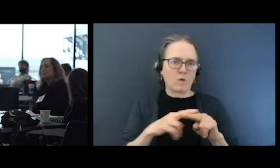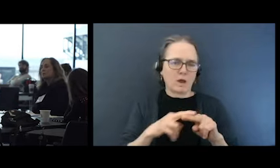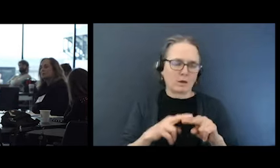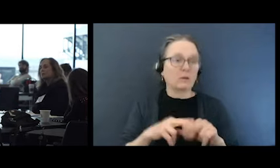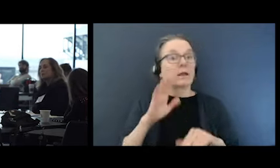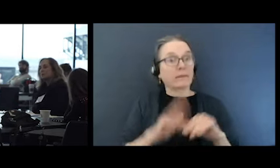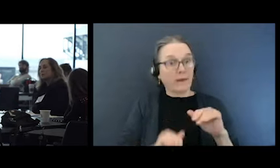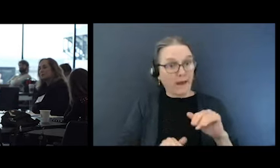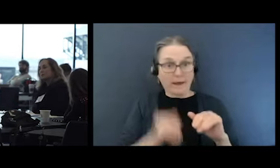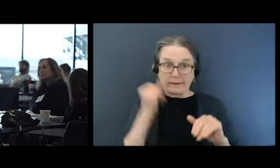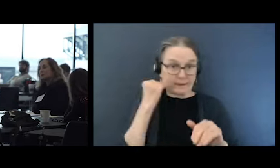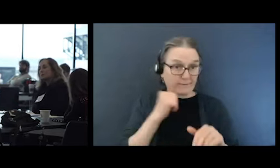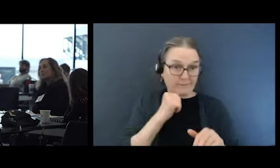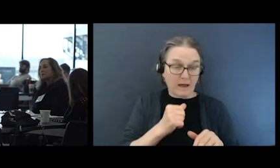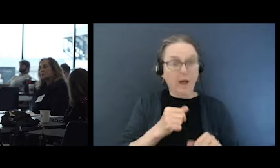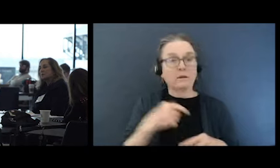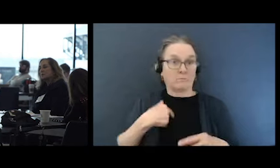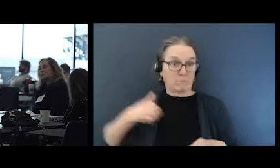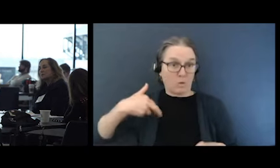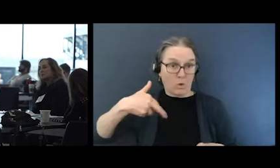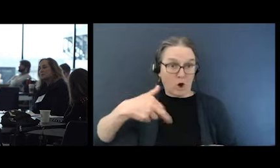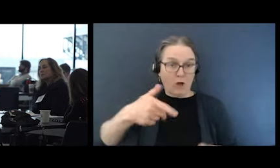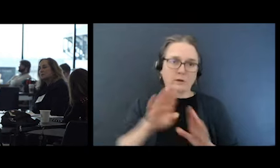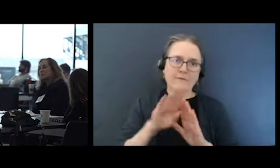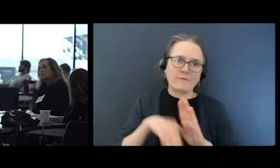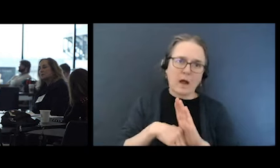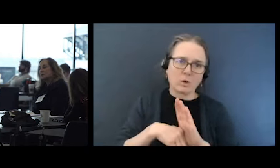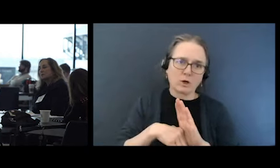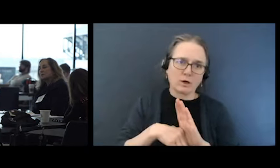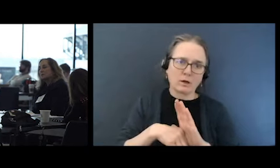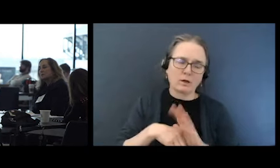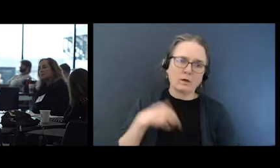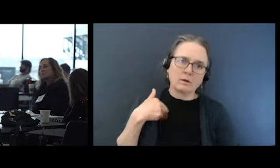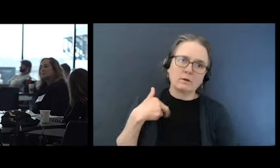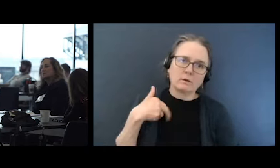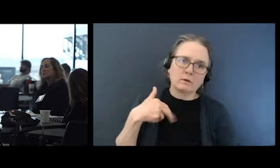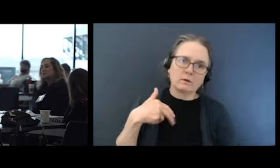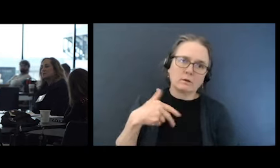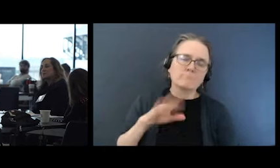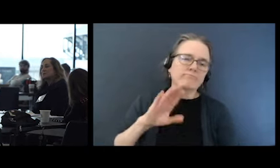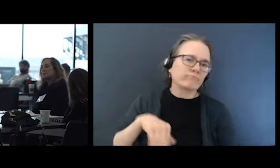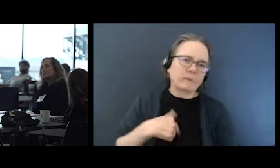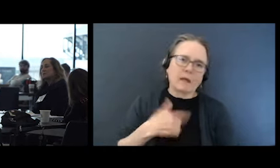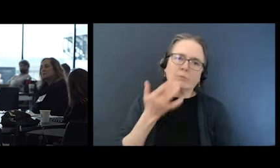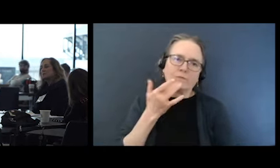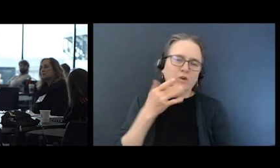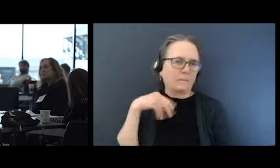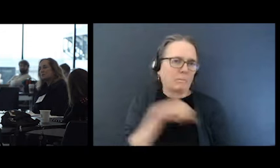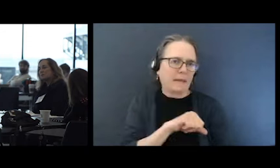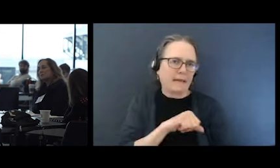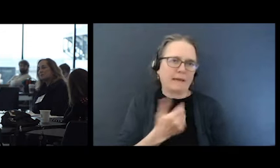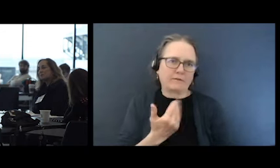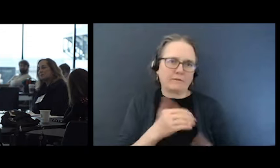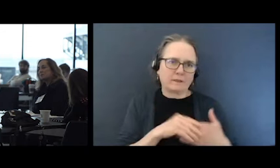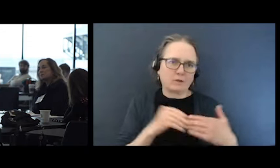the only barrier that holds some people back from like Orca's current